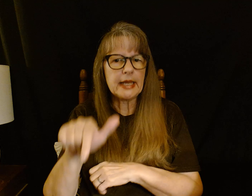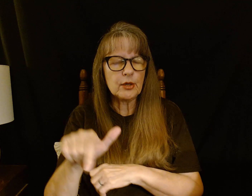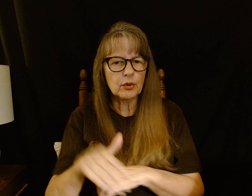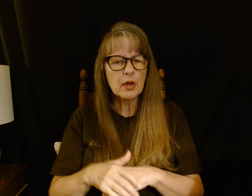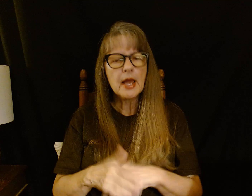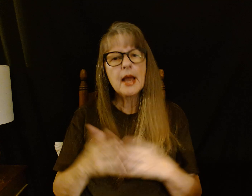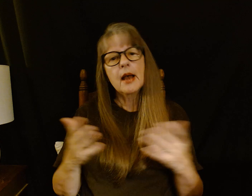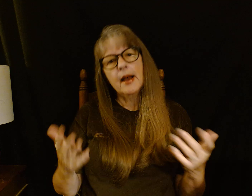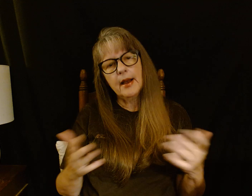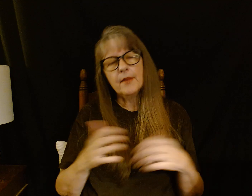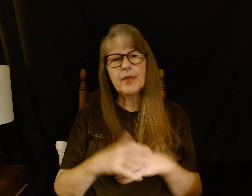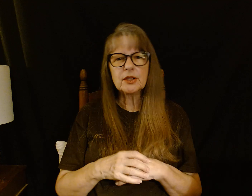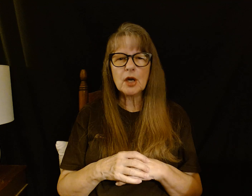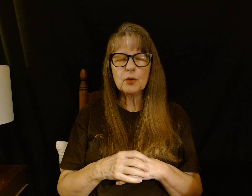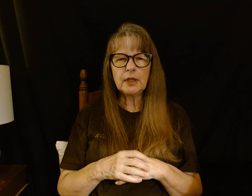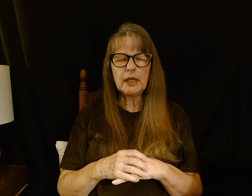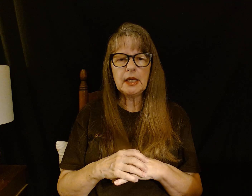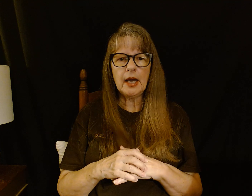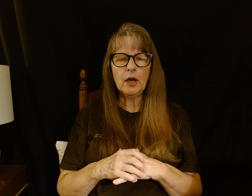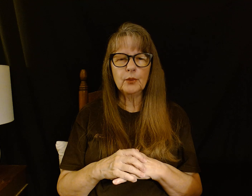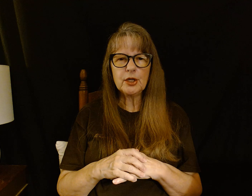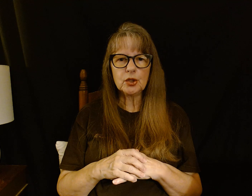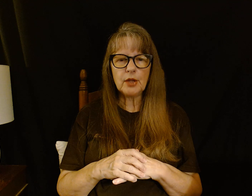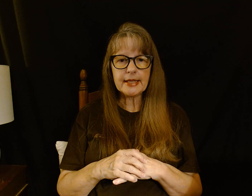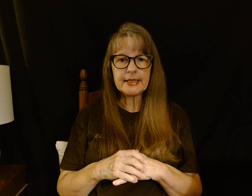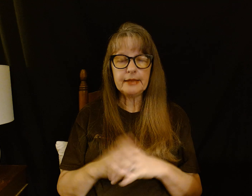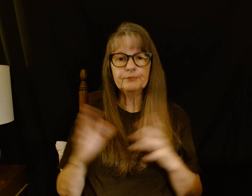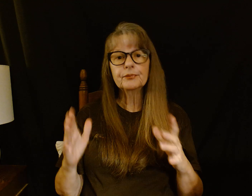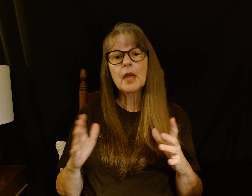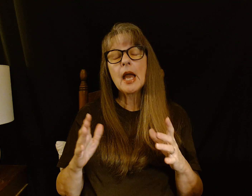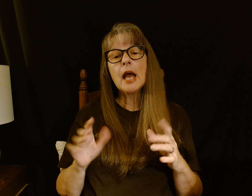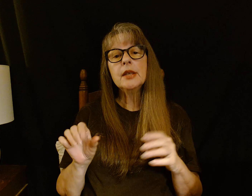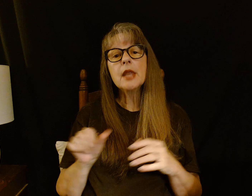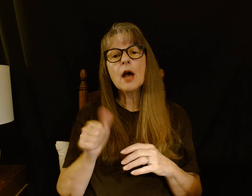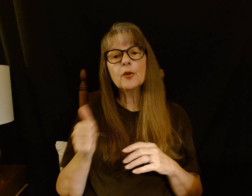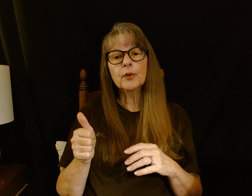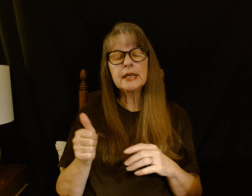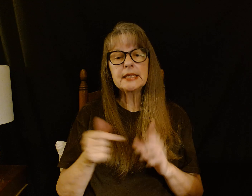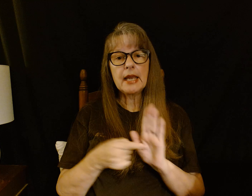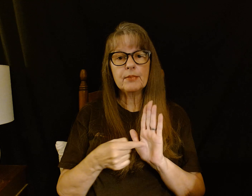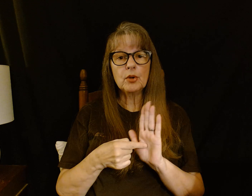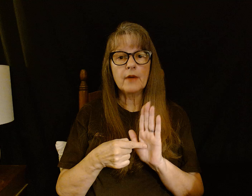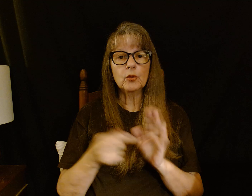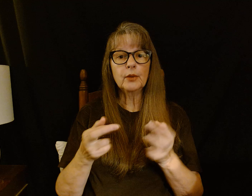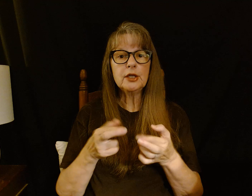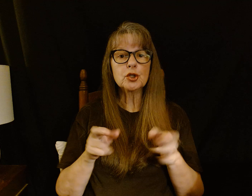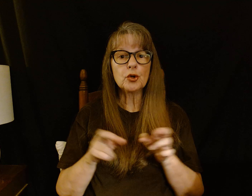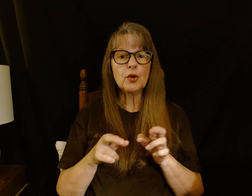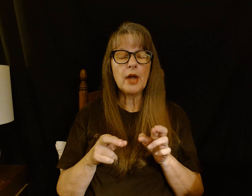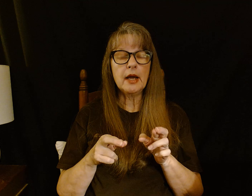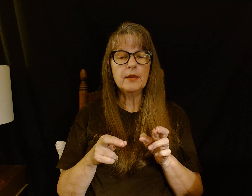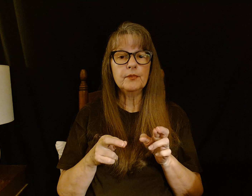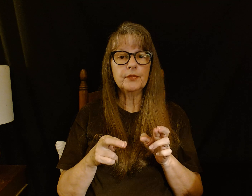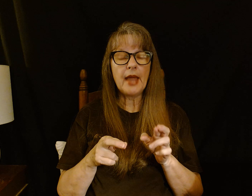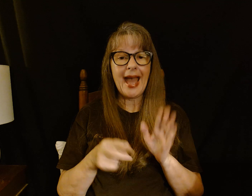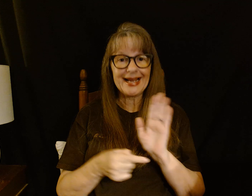later. That's not really a regional accent. Another example of a regional